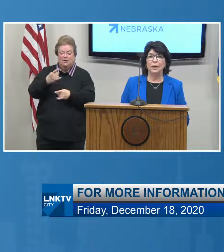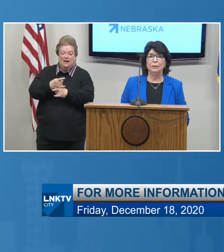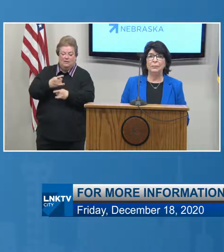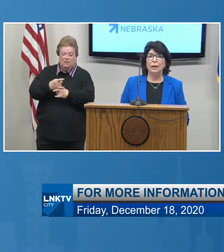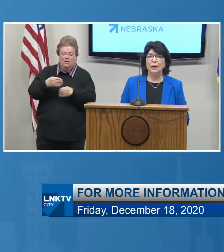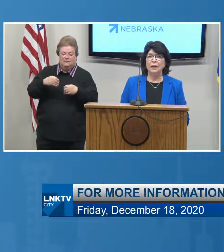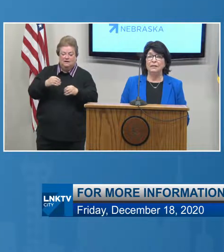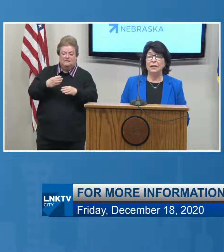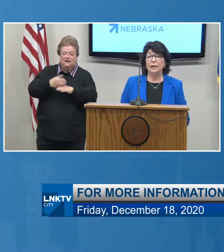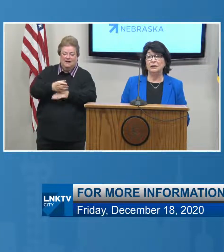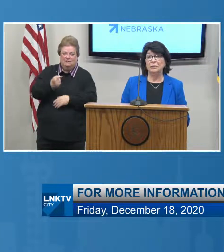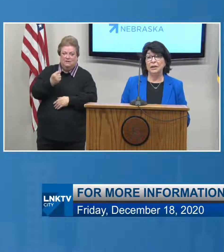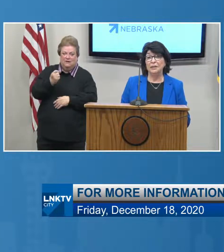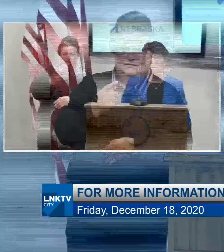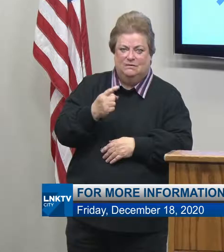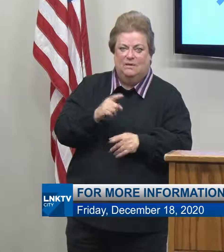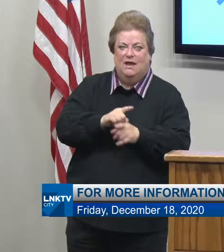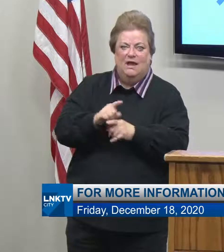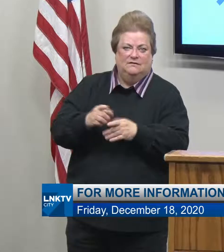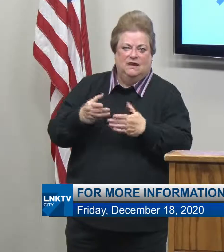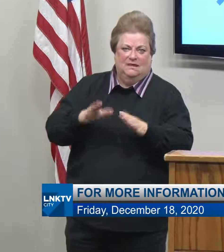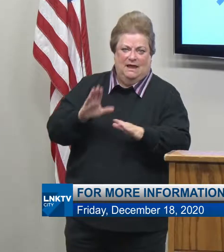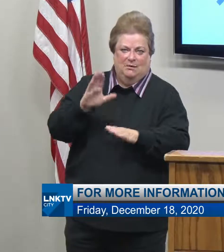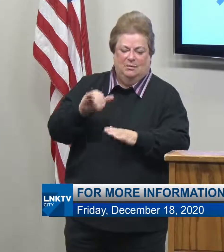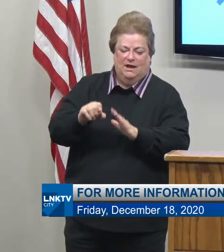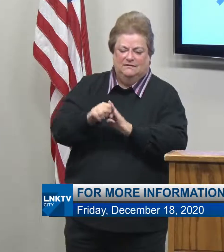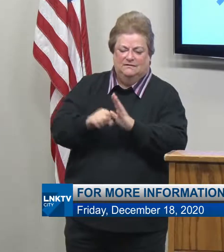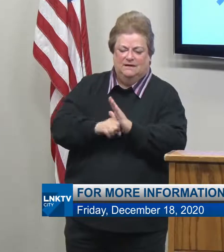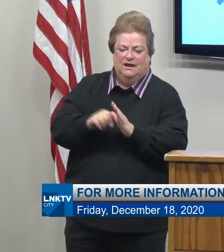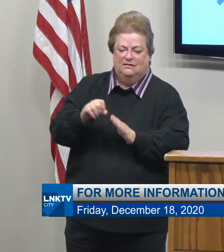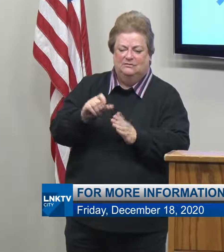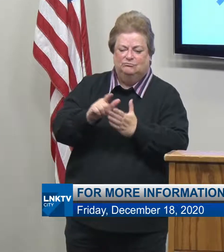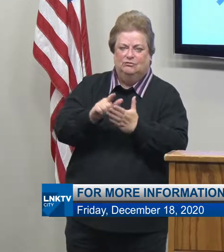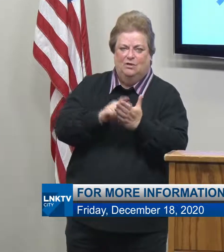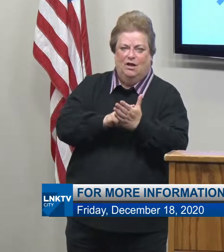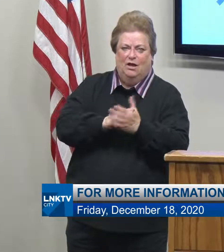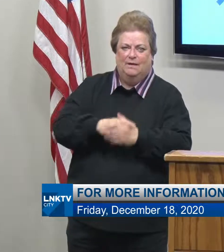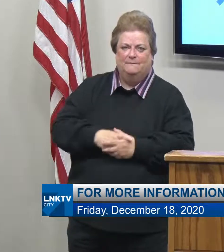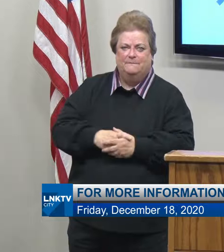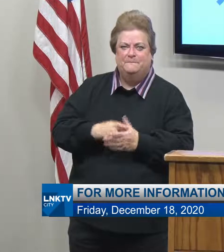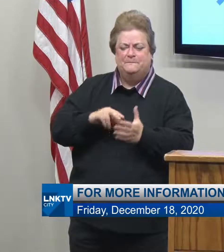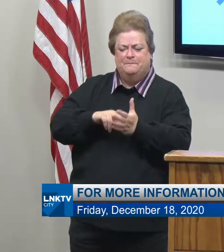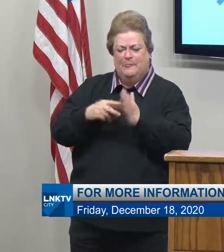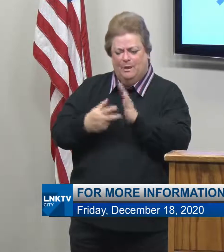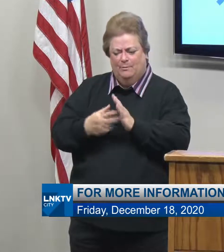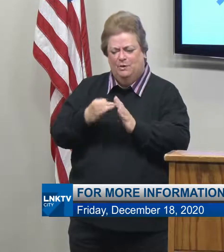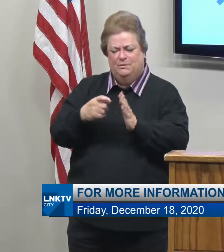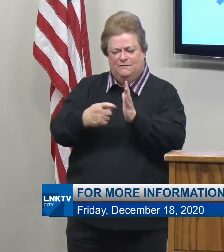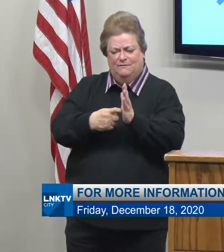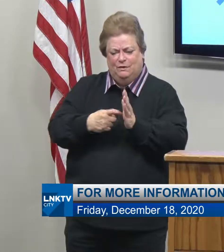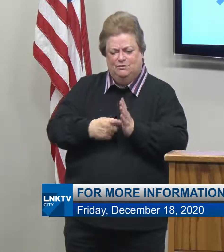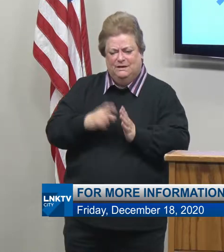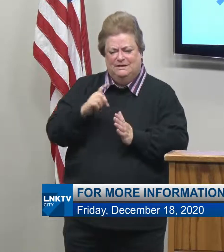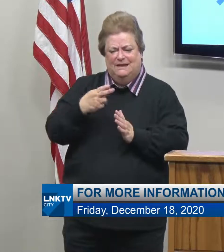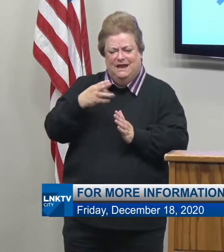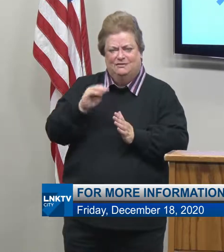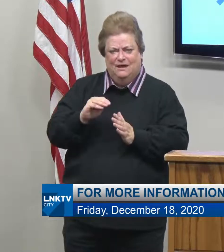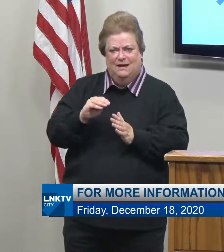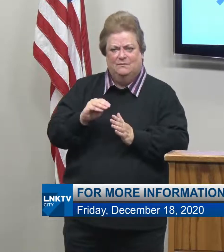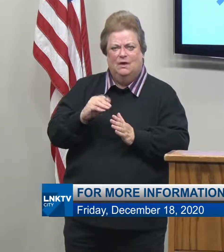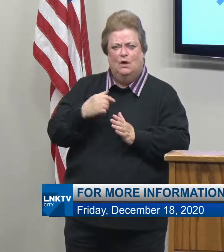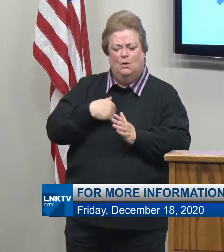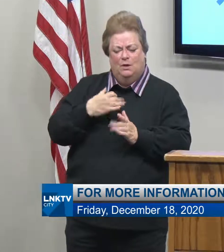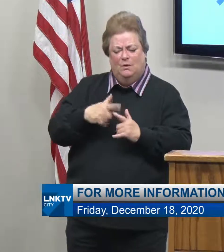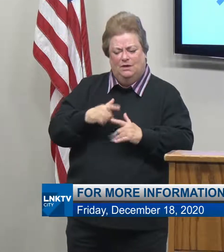11 p.m. as allowed by state law. The purpose of the directed health measure is to slow the spread of the virus. To do that,